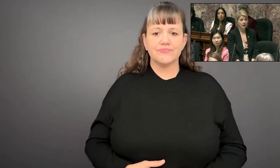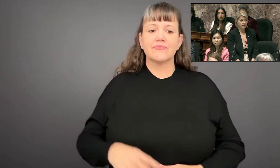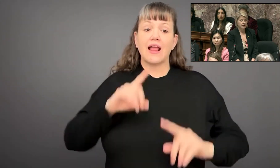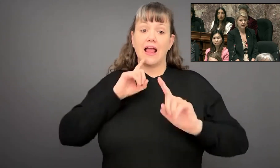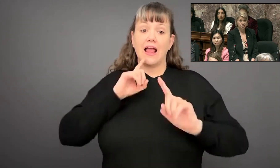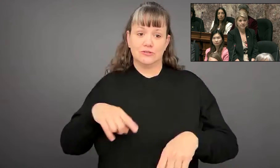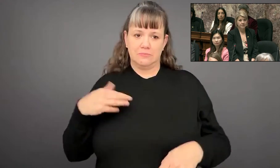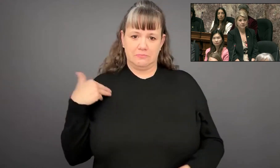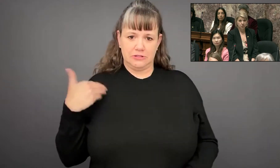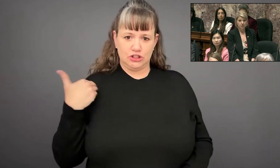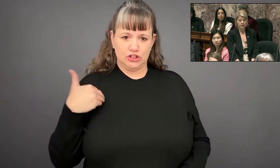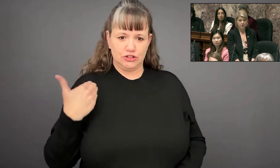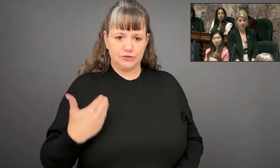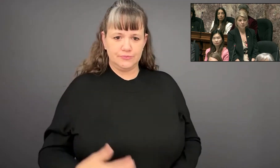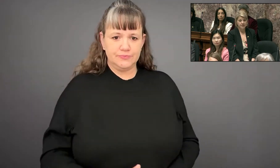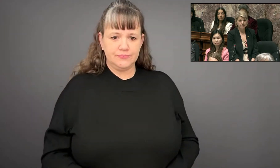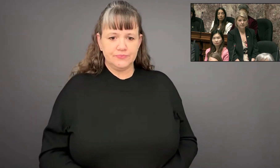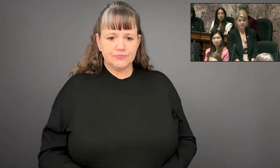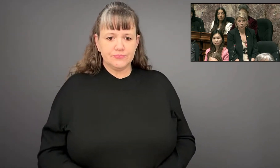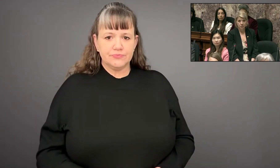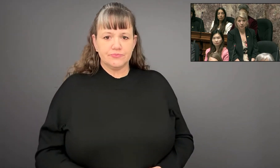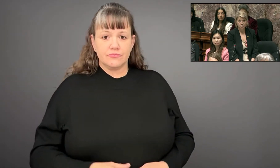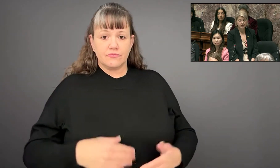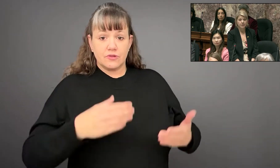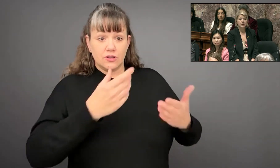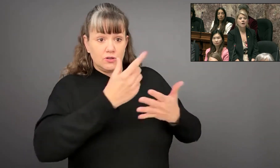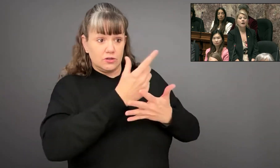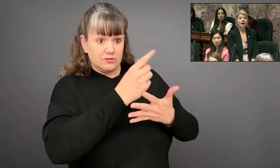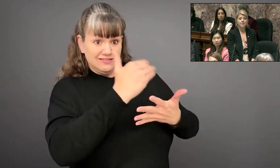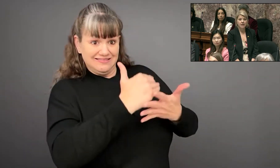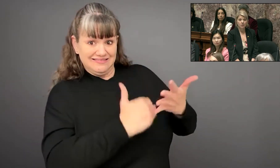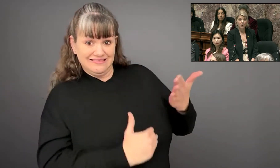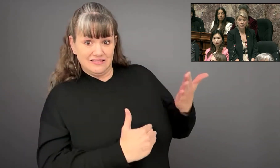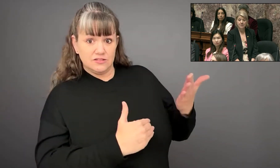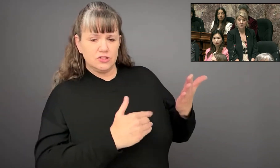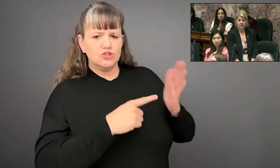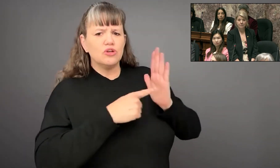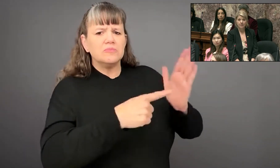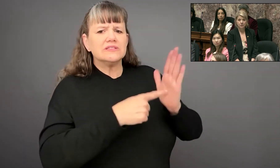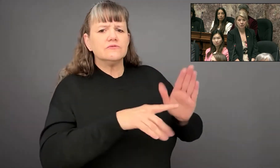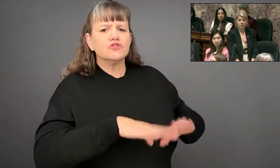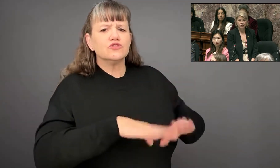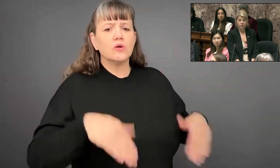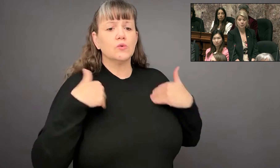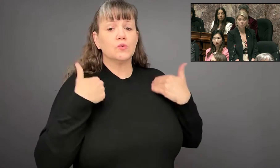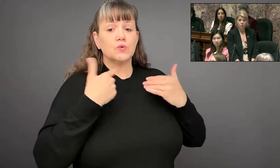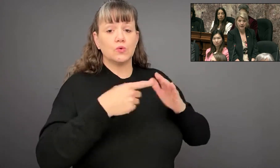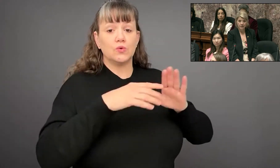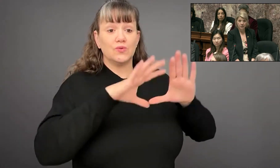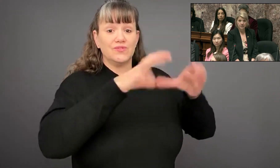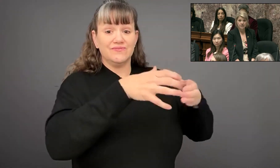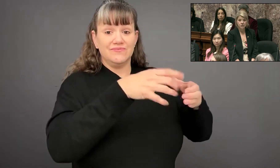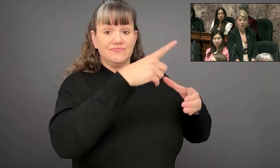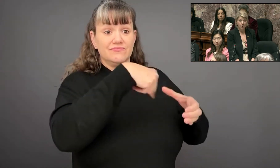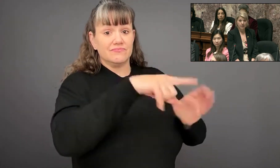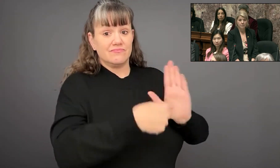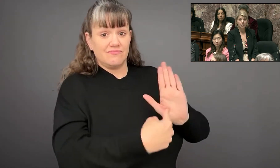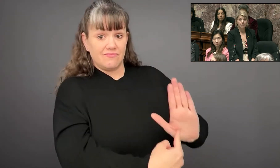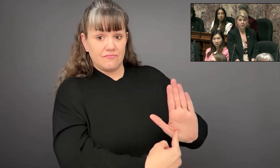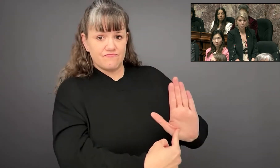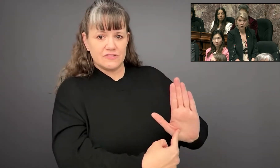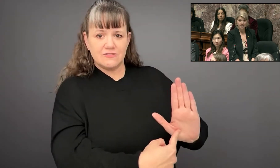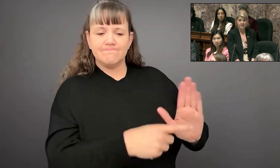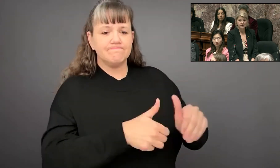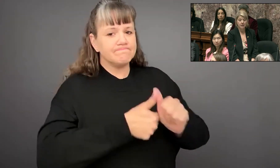implementing recommendations of the Representative of Children and Youth. I meet the Representative of Children and Youth regularly to talk